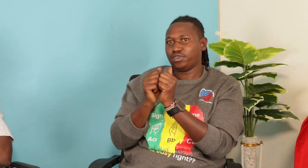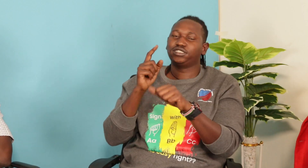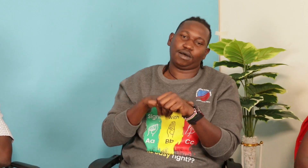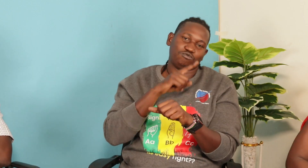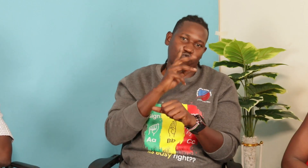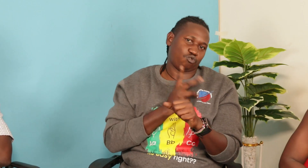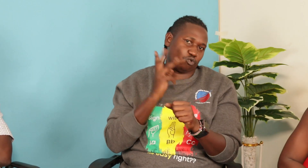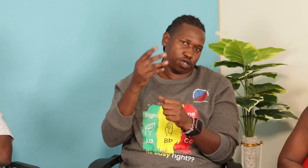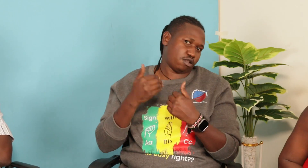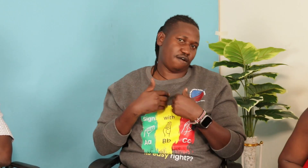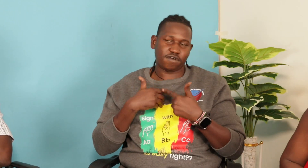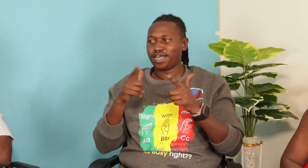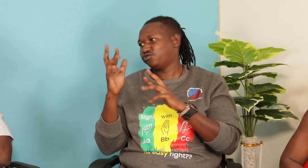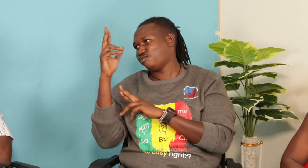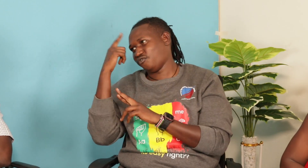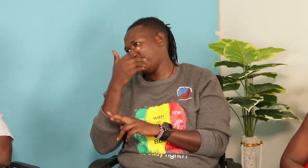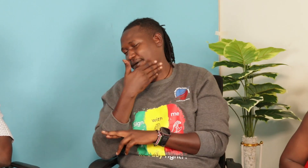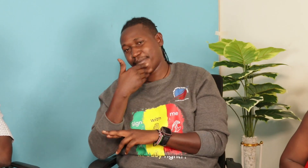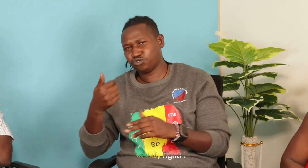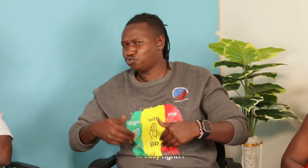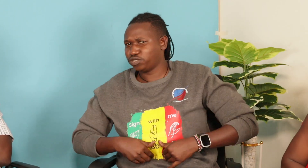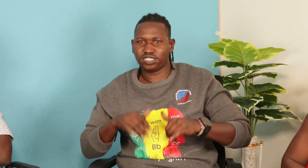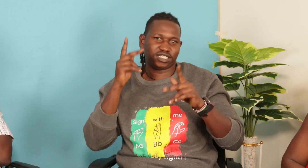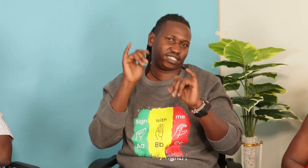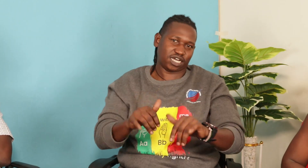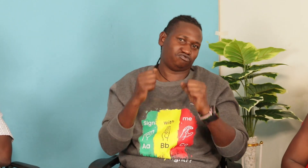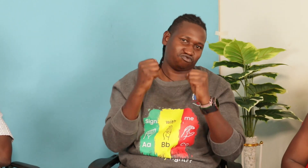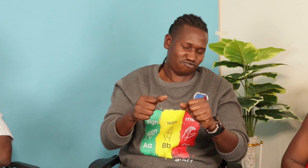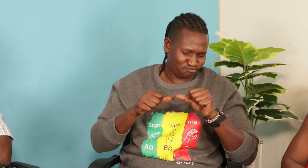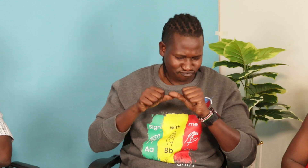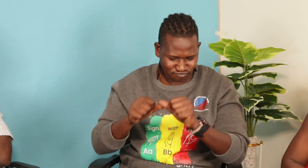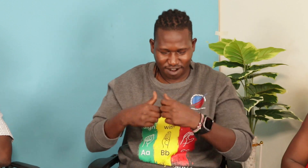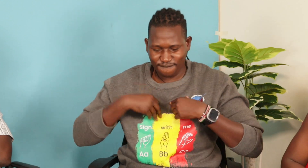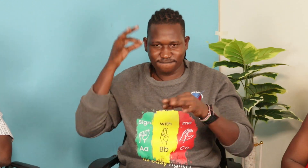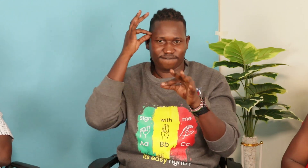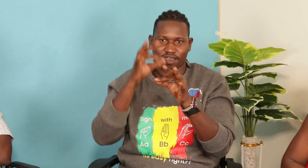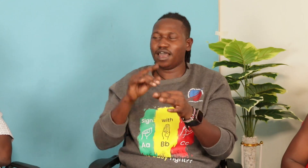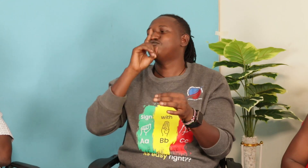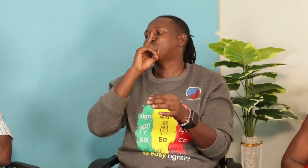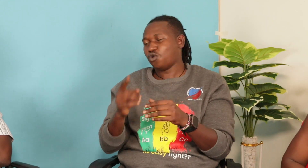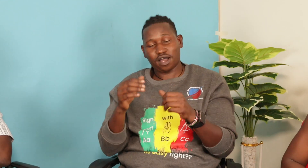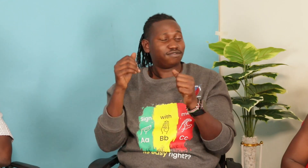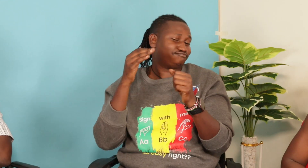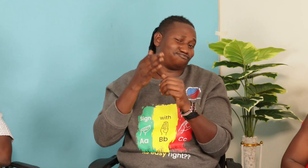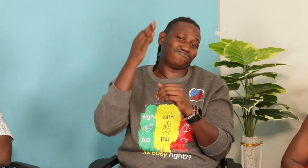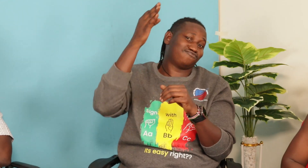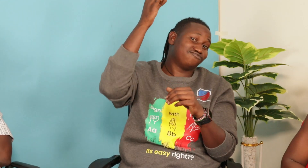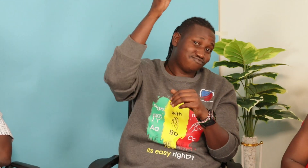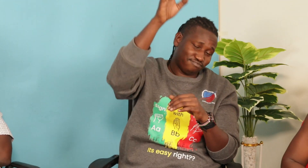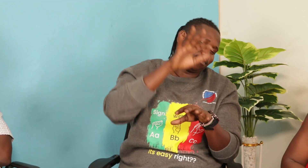know rehabilitation accommodation is not really much enough, but at least what I can say, youth, let us stay strong. Let us have